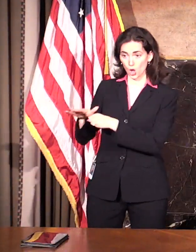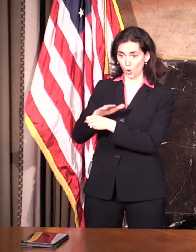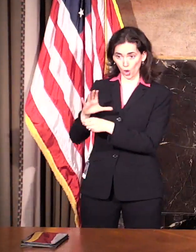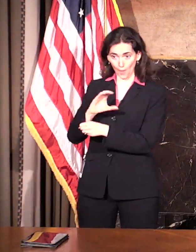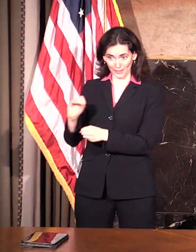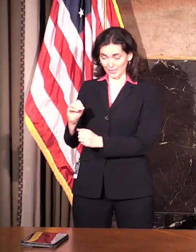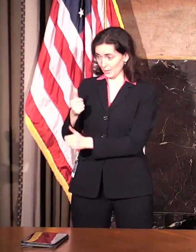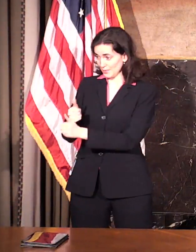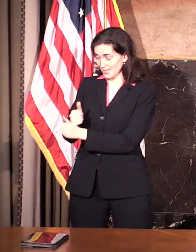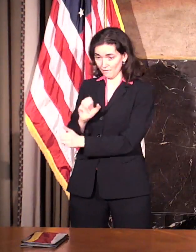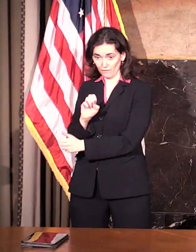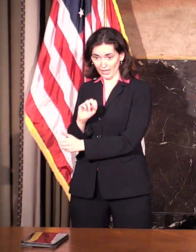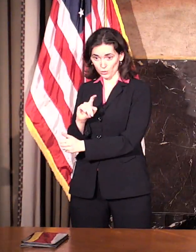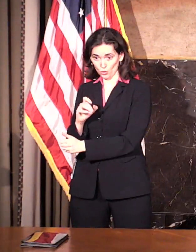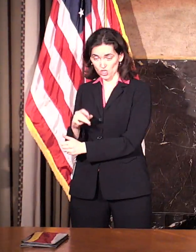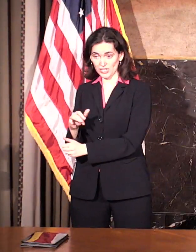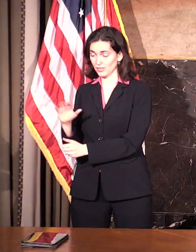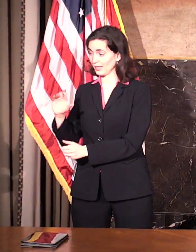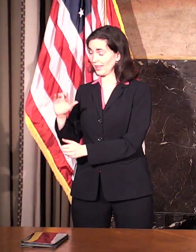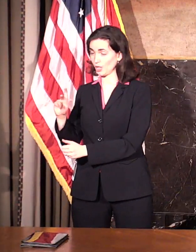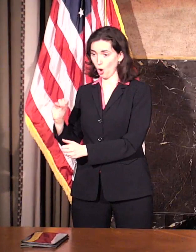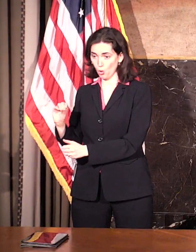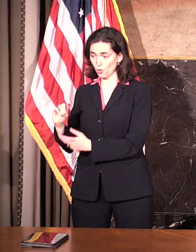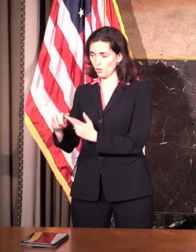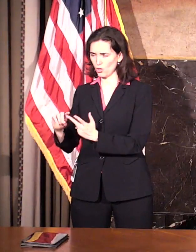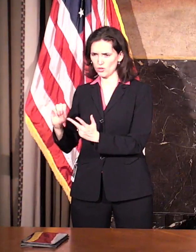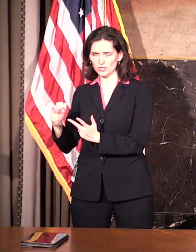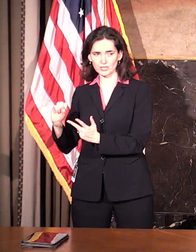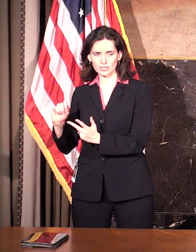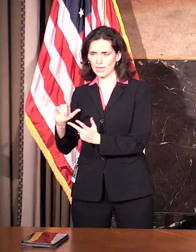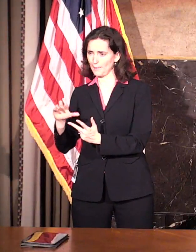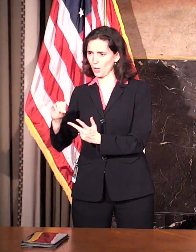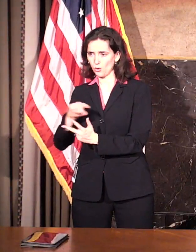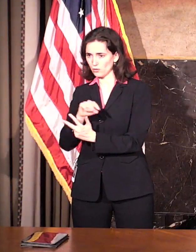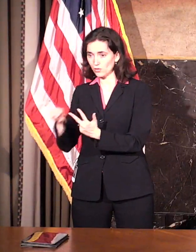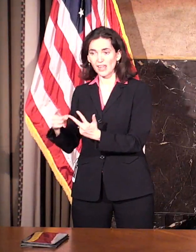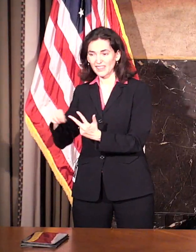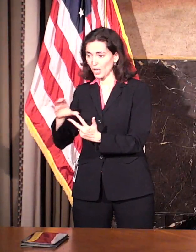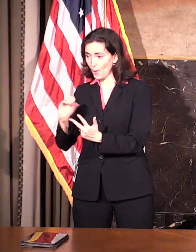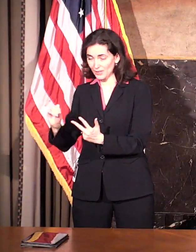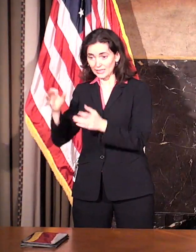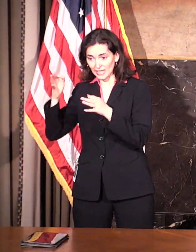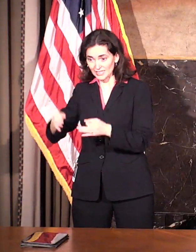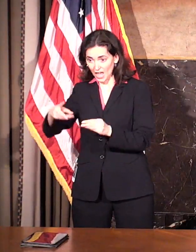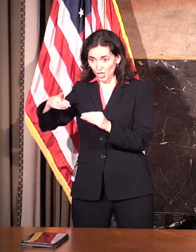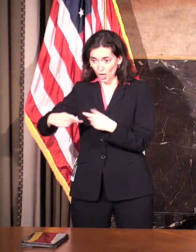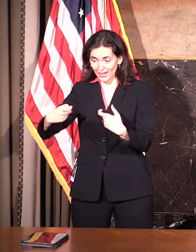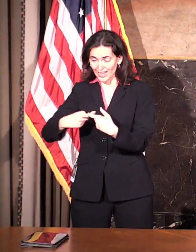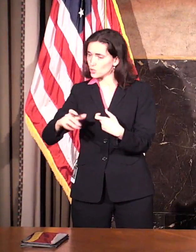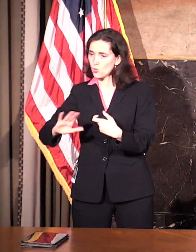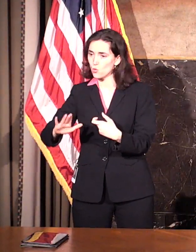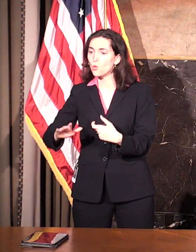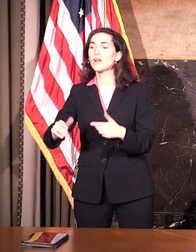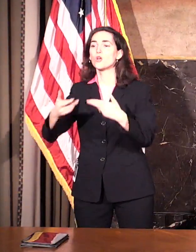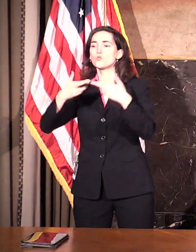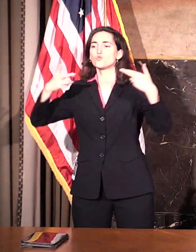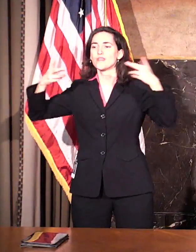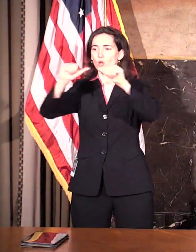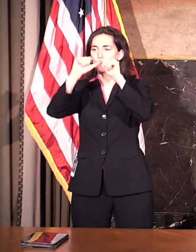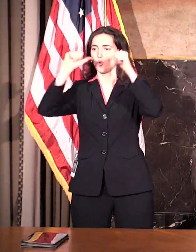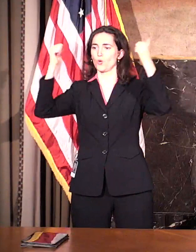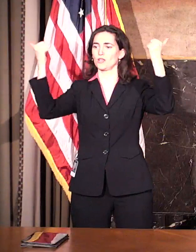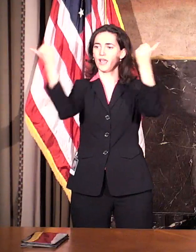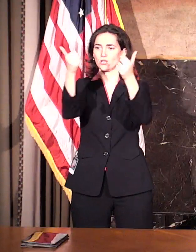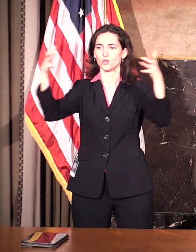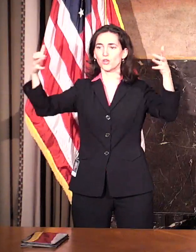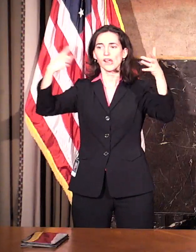companies like Entergy or CLECO or SWEPCO. They're all part of regional associations that have to take